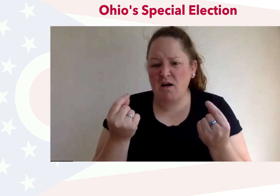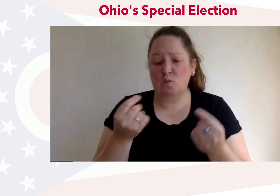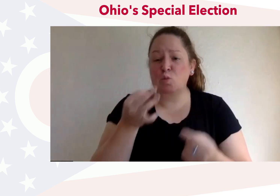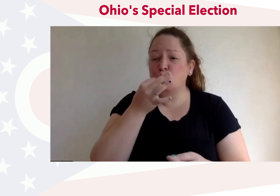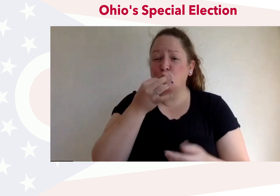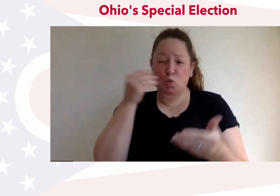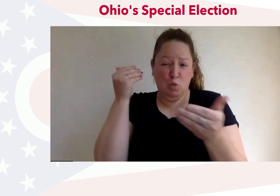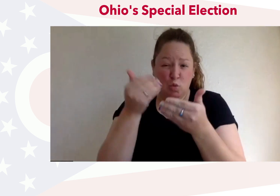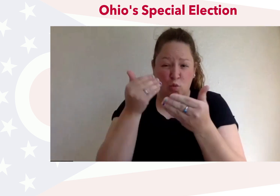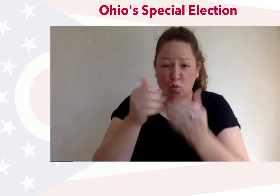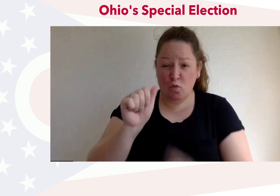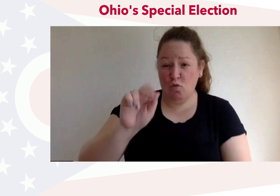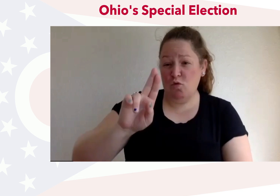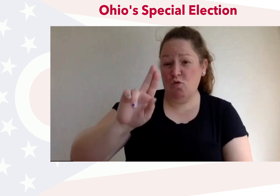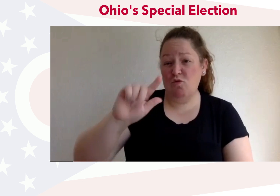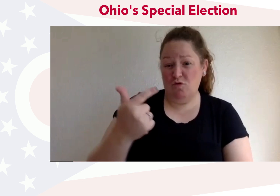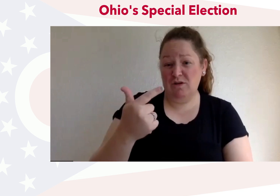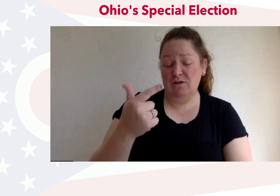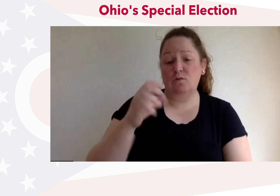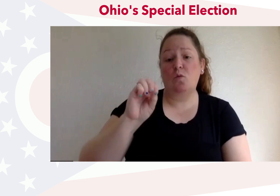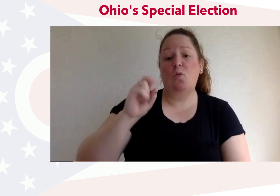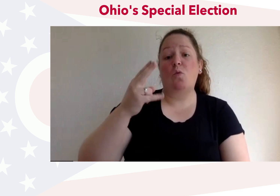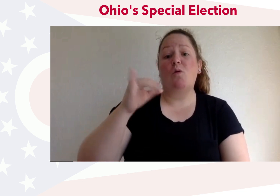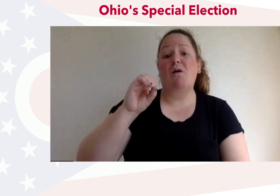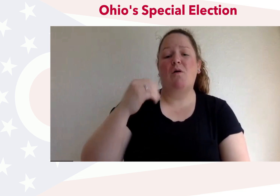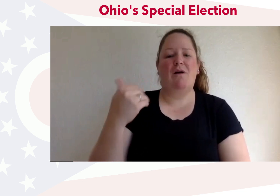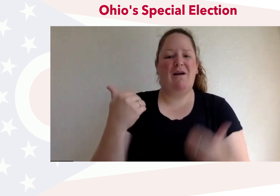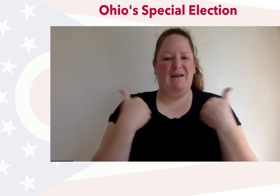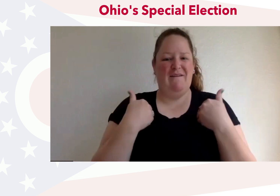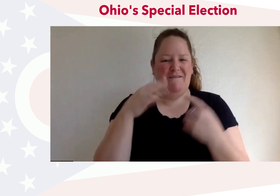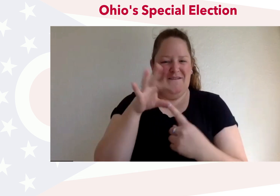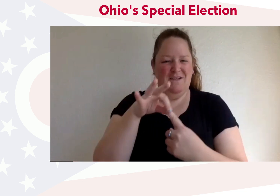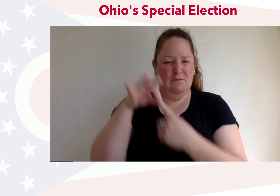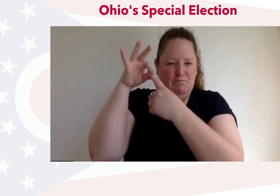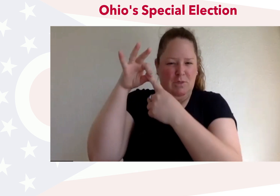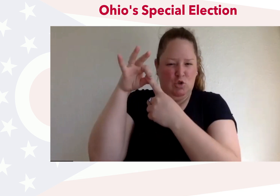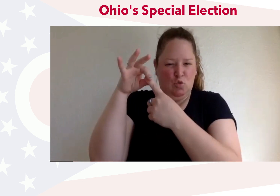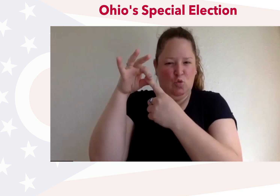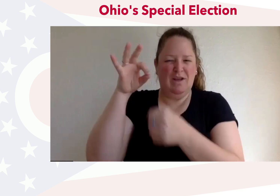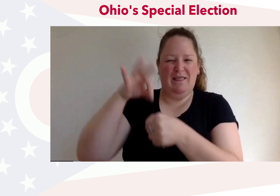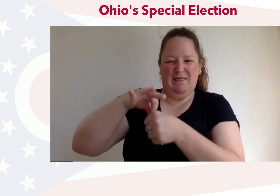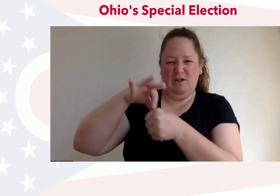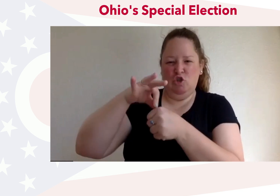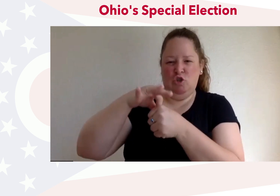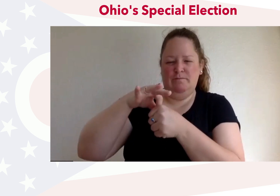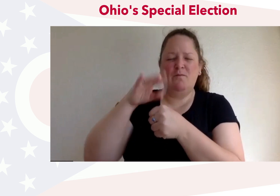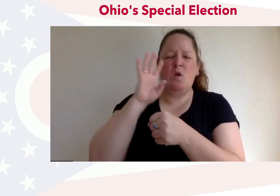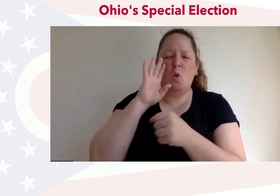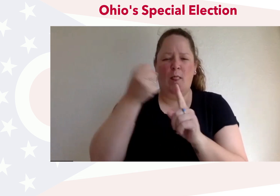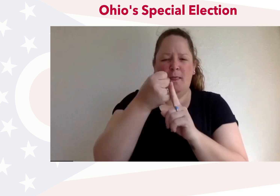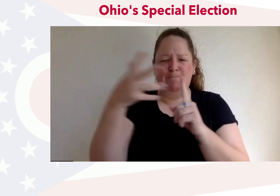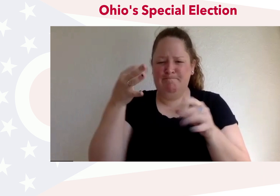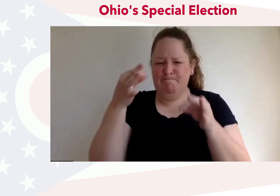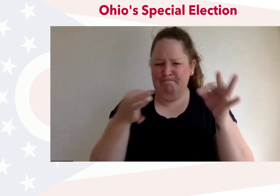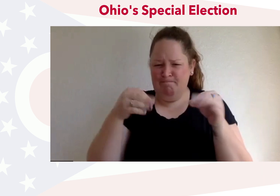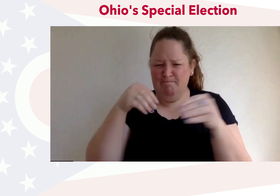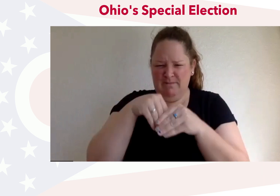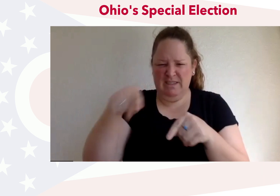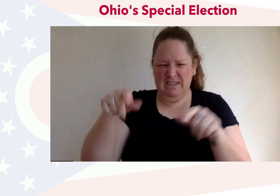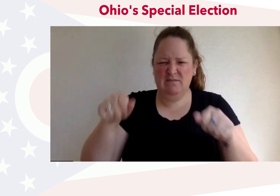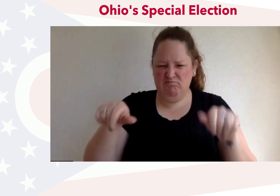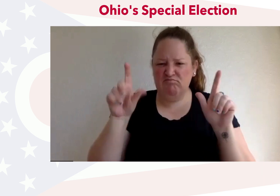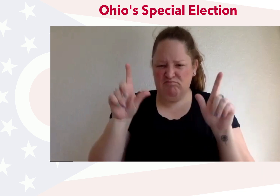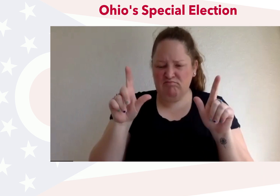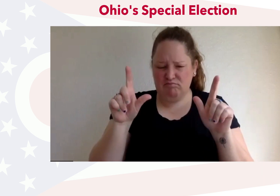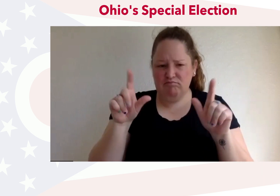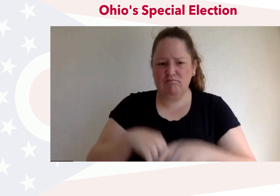to let you know about some upcoming events in August. In Ohio, we are going to be having a special election, and